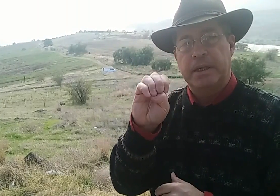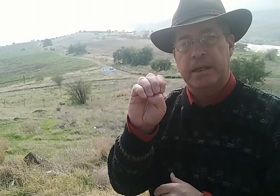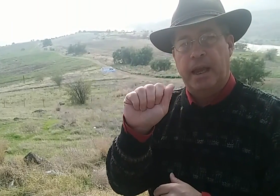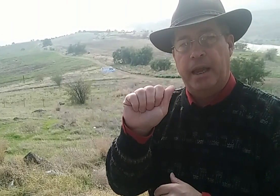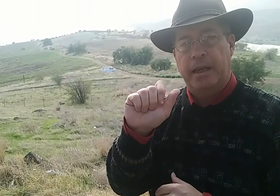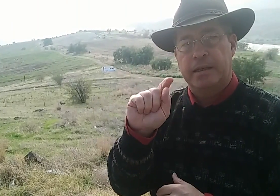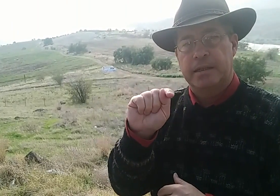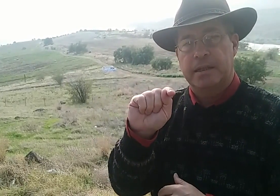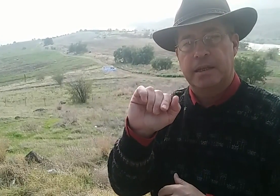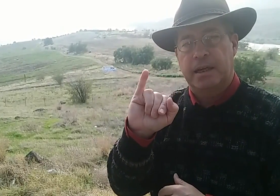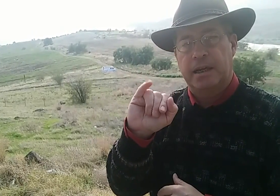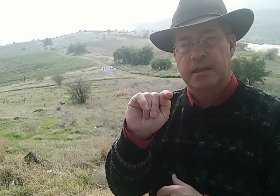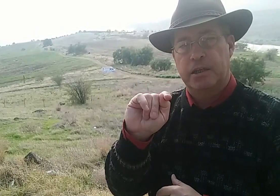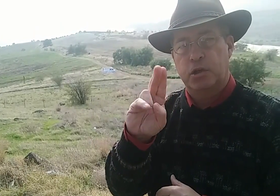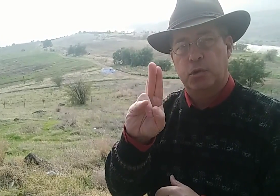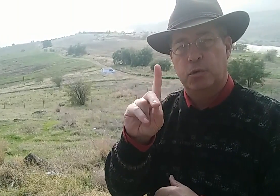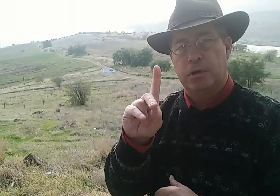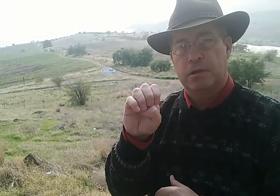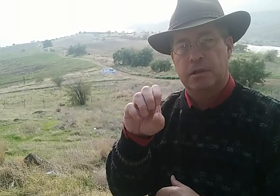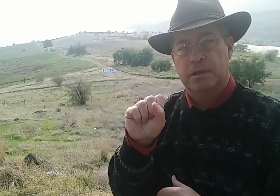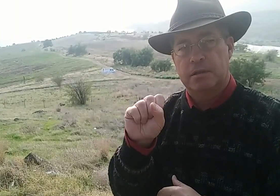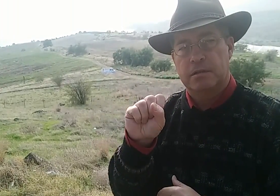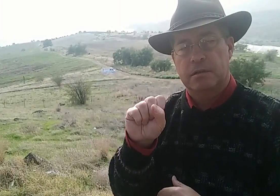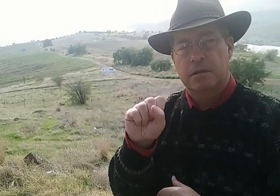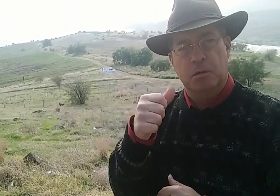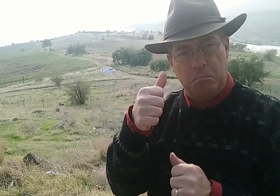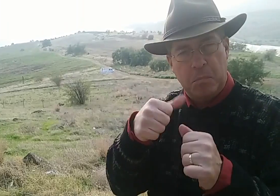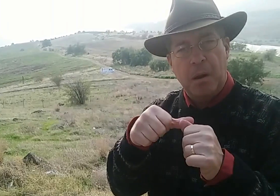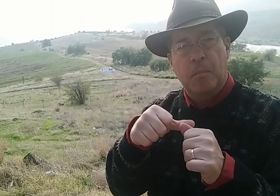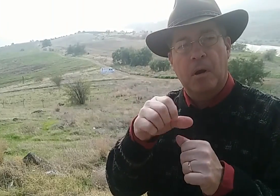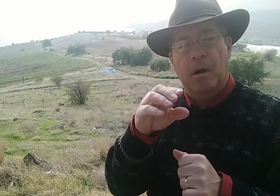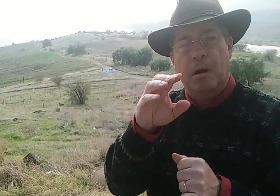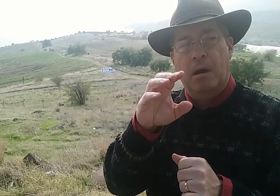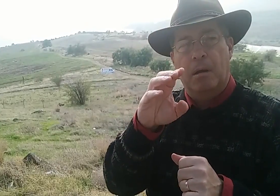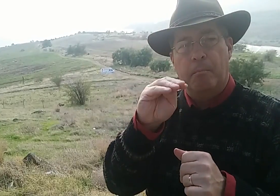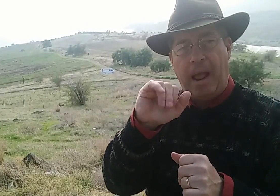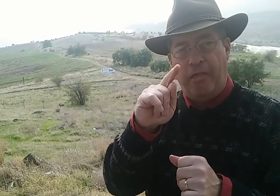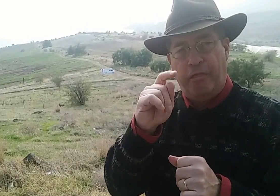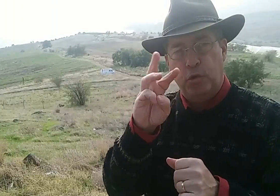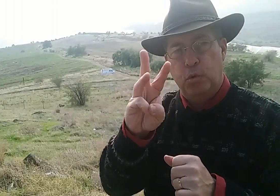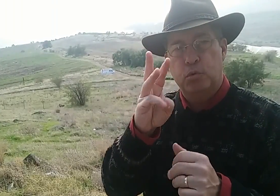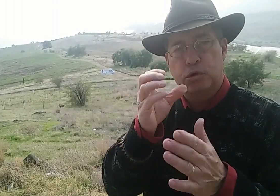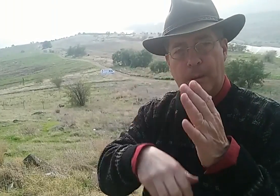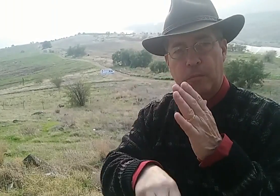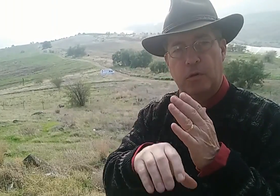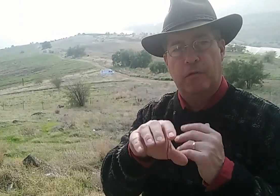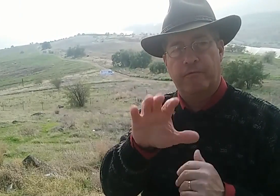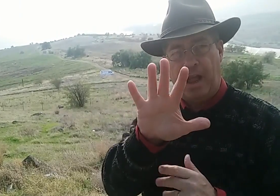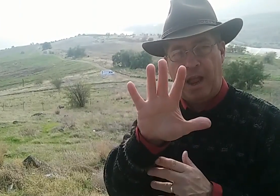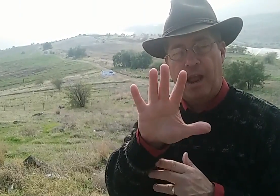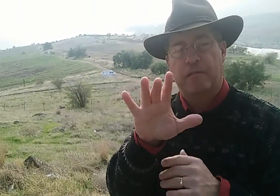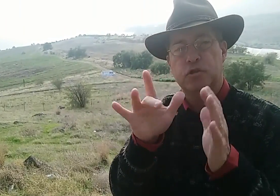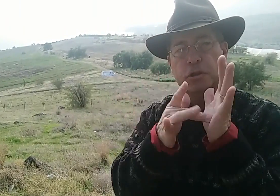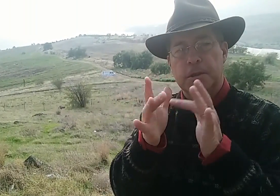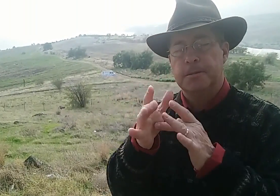this is called the Mount of Beatitudes, and so Jesus would have taught people at this place. You remember Matthew chapter 5,